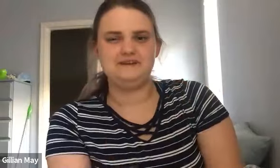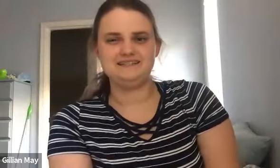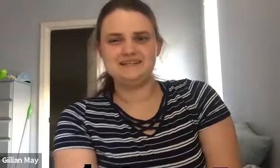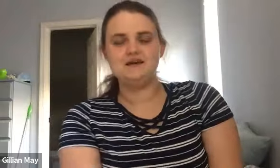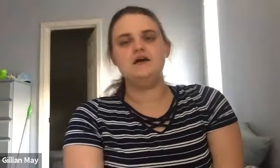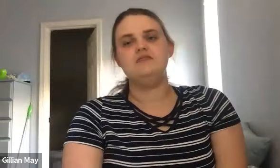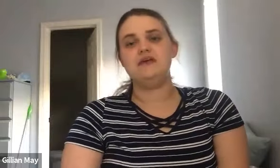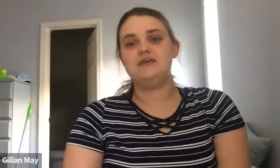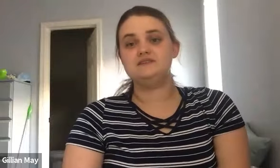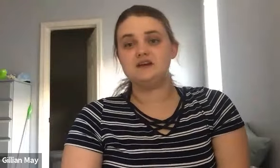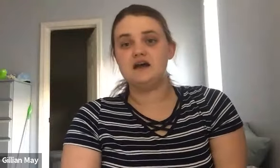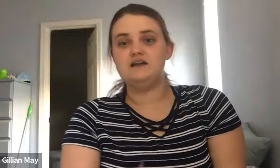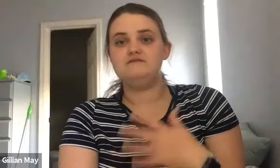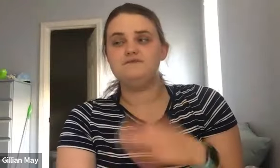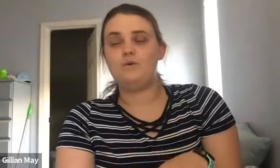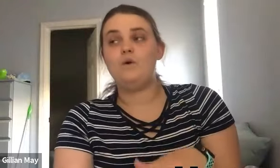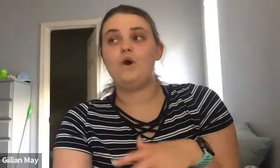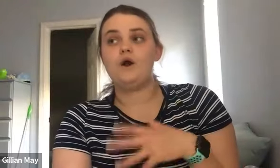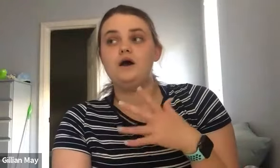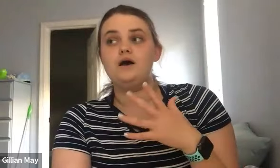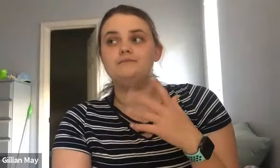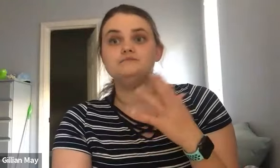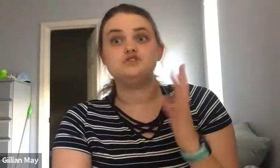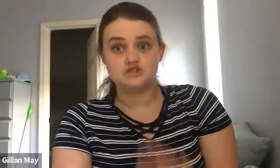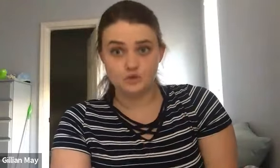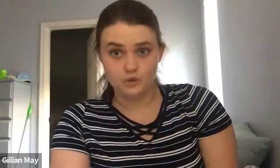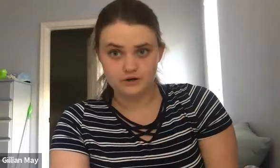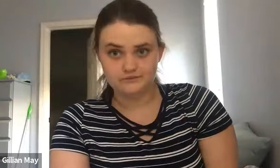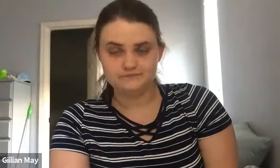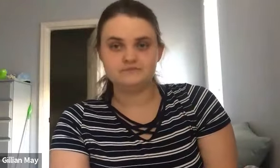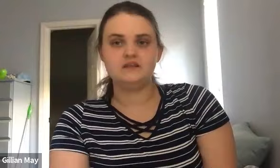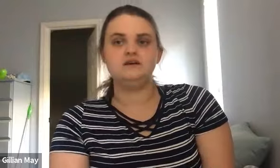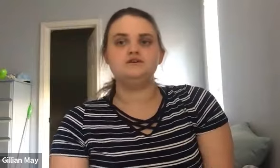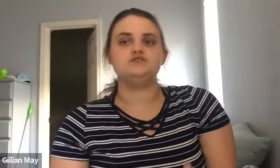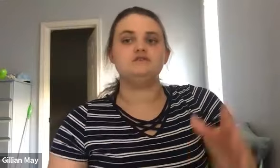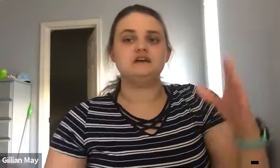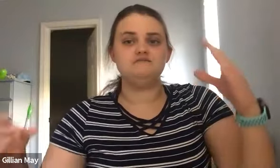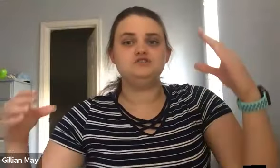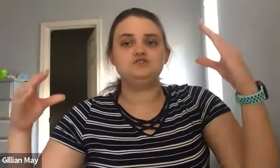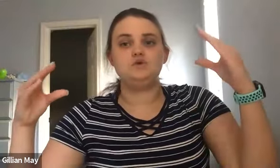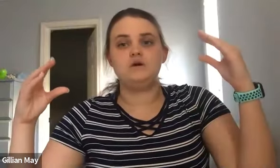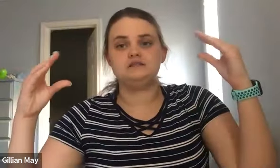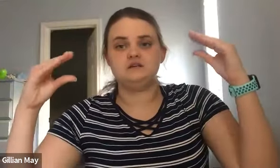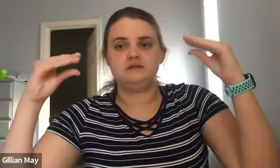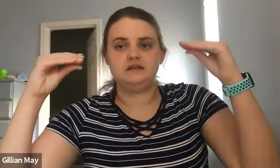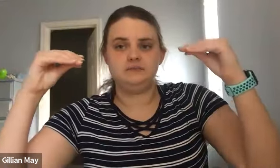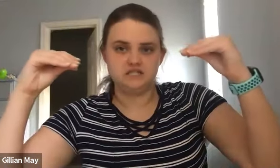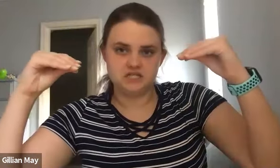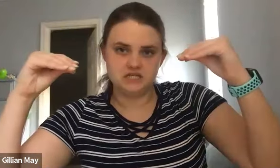Perfect. Then the sign for store. So the sign for store is going to be like pinching